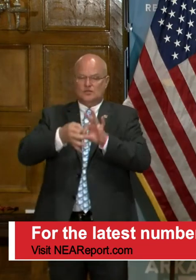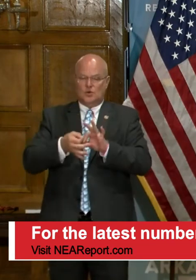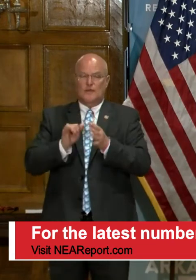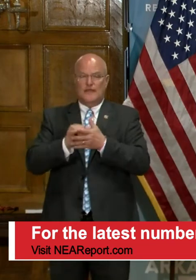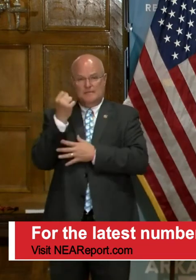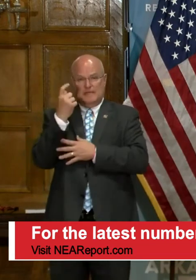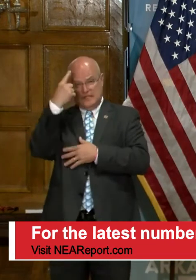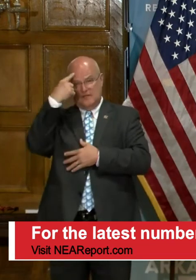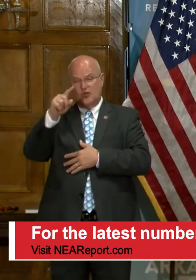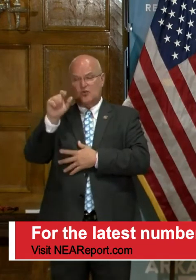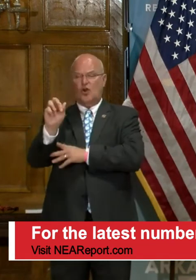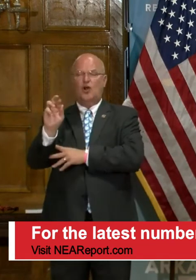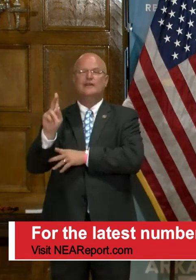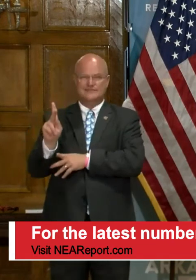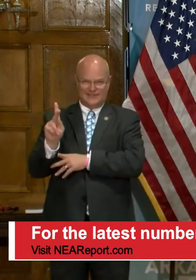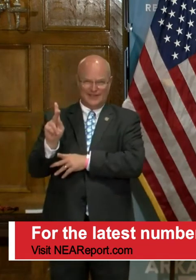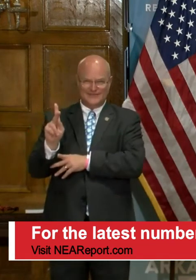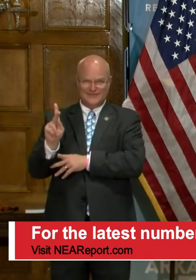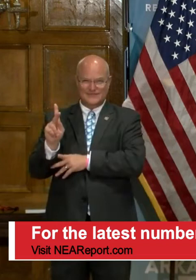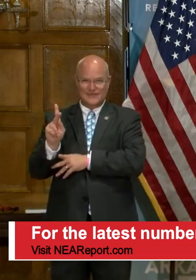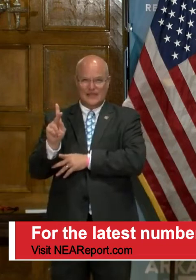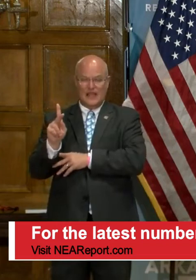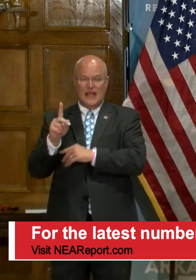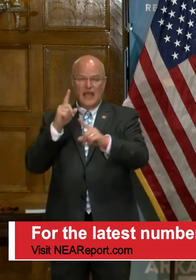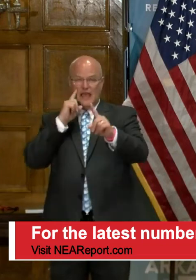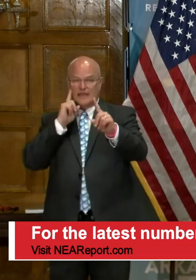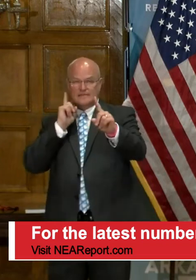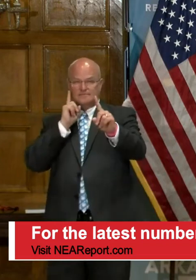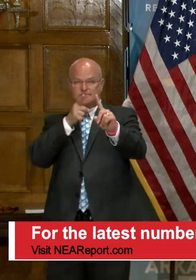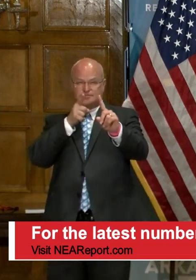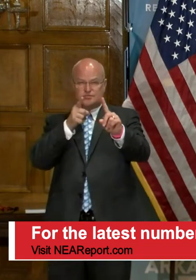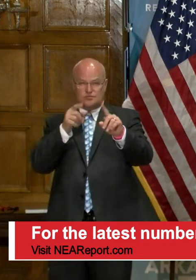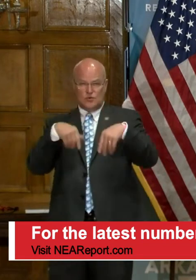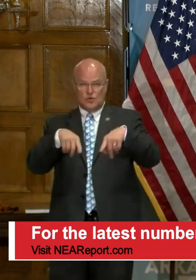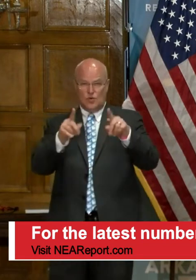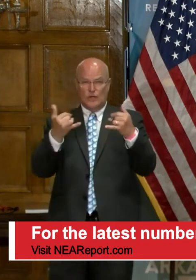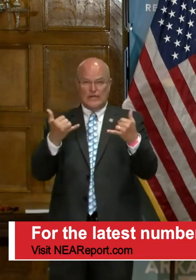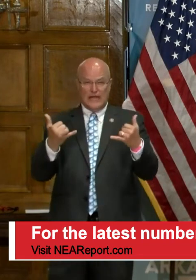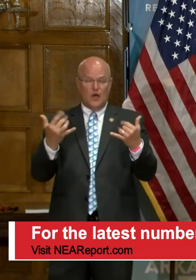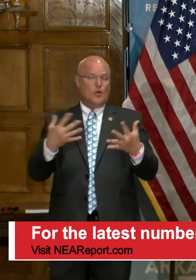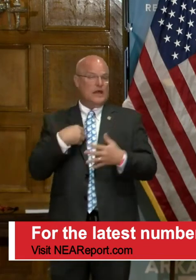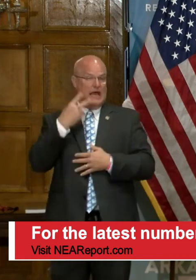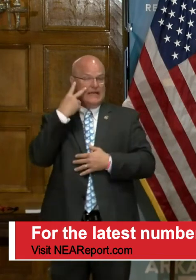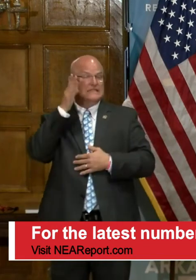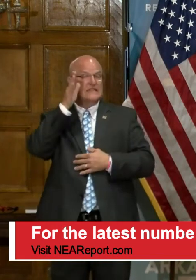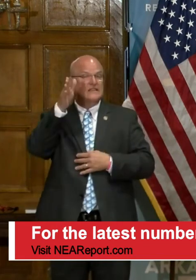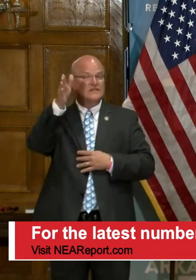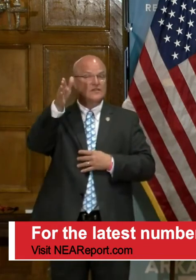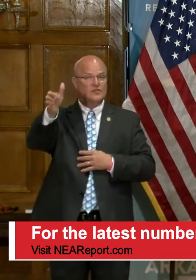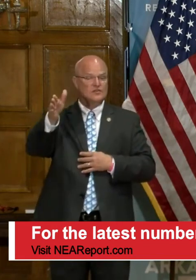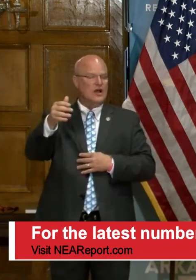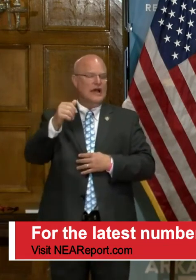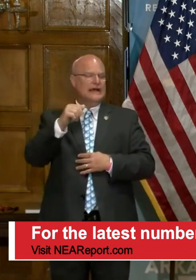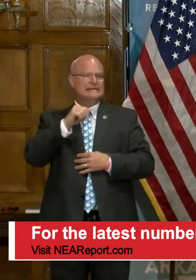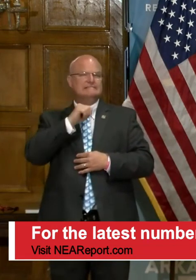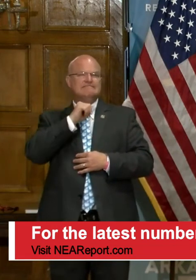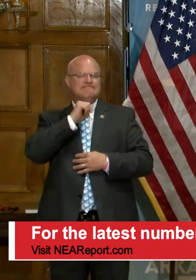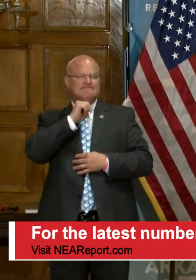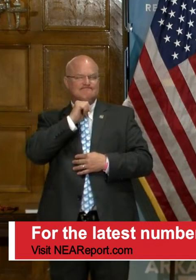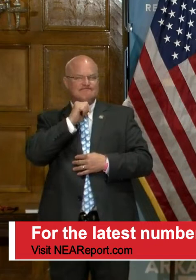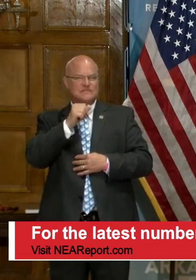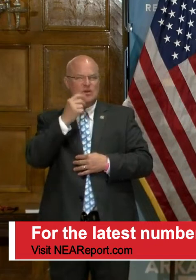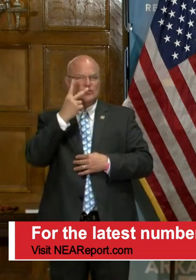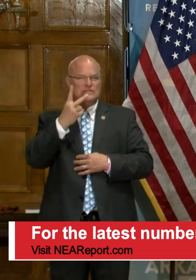way that makes sense for Arkansas. In the trajectory that we are going now and what I see in the future, I do not see